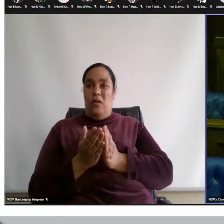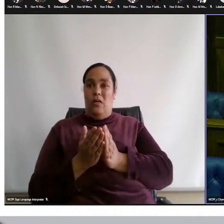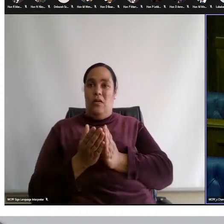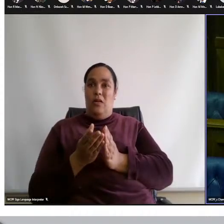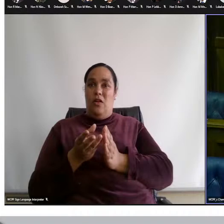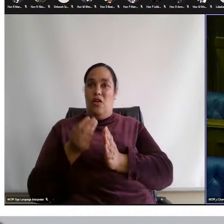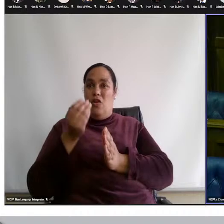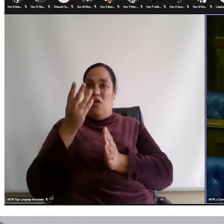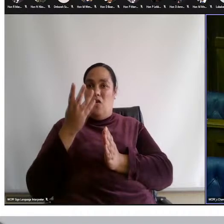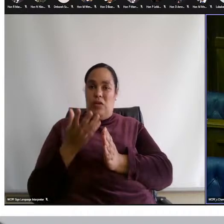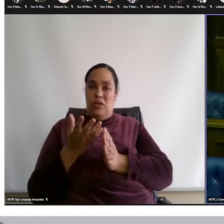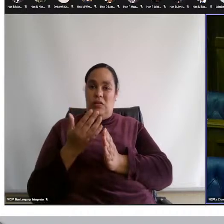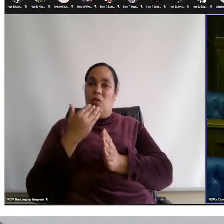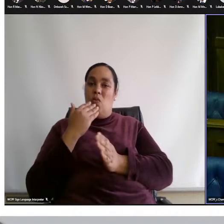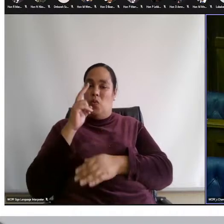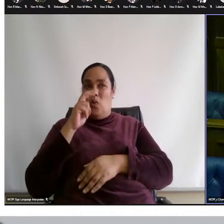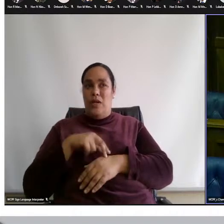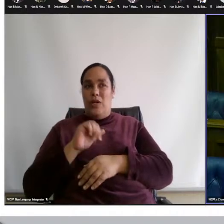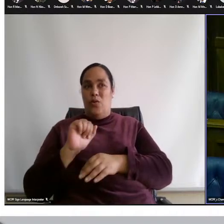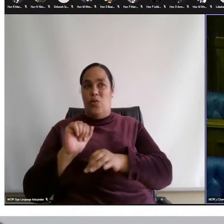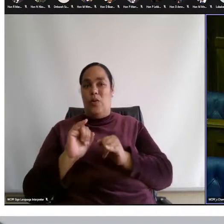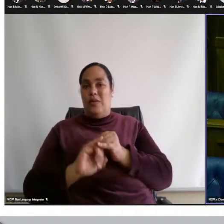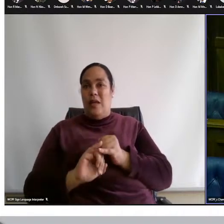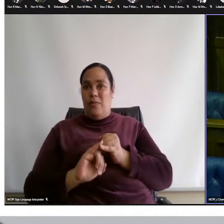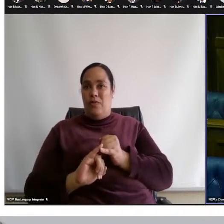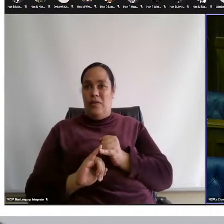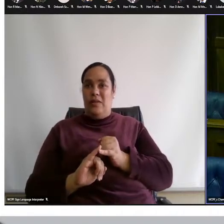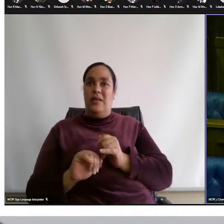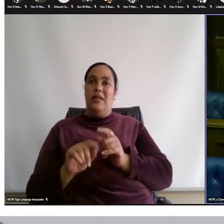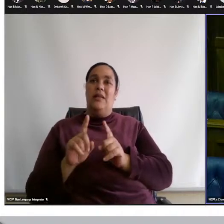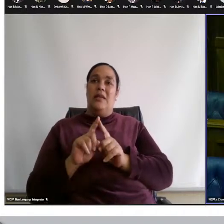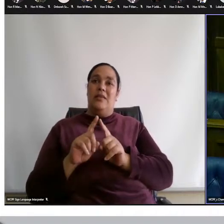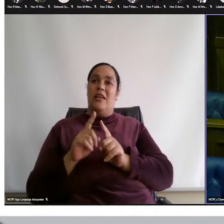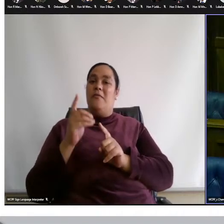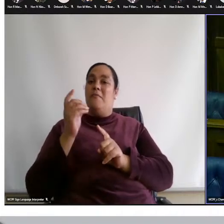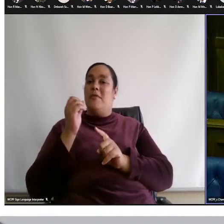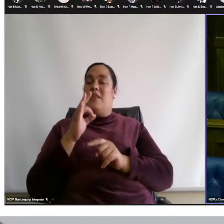learners who need these subjects, and whether she